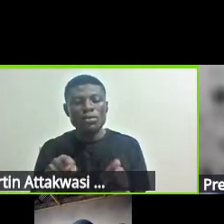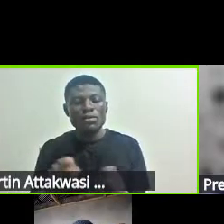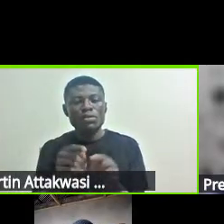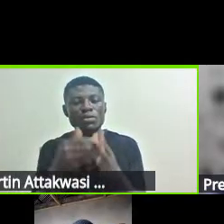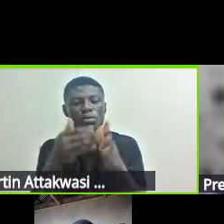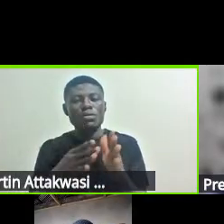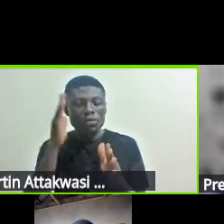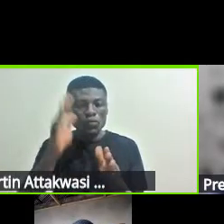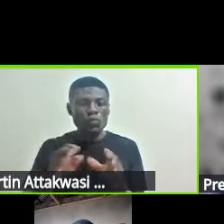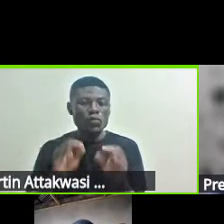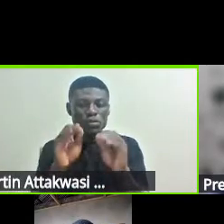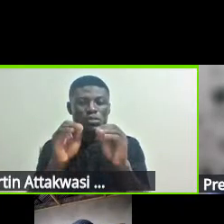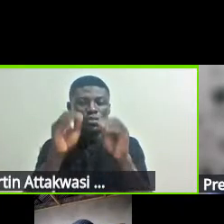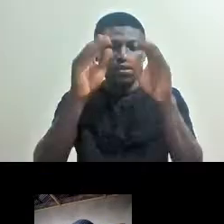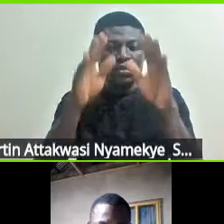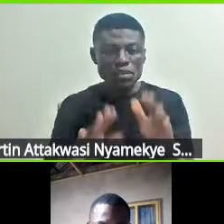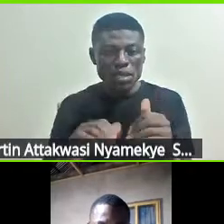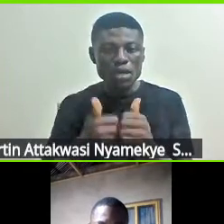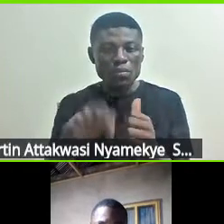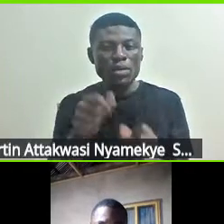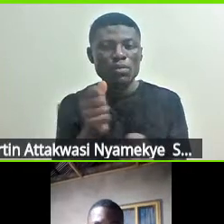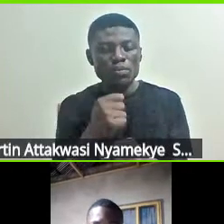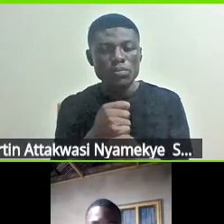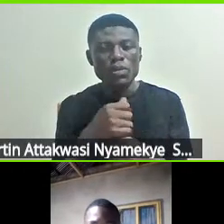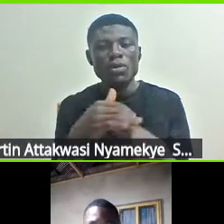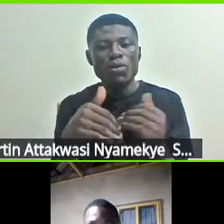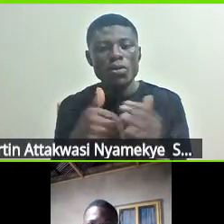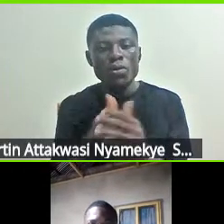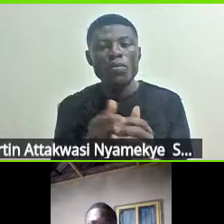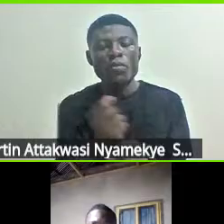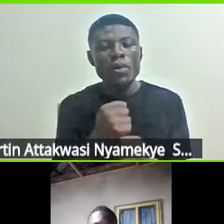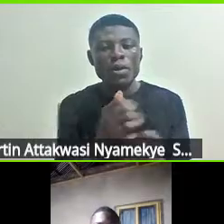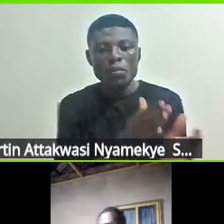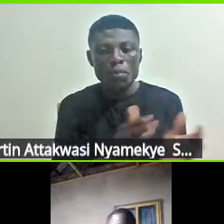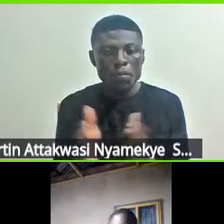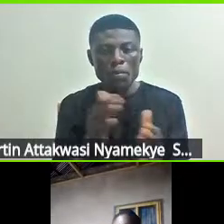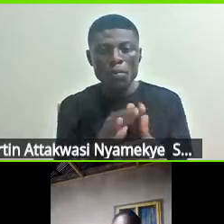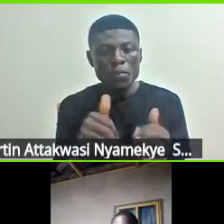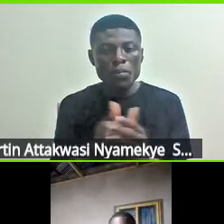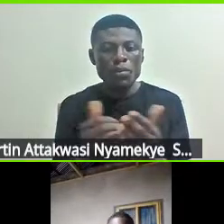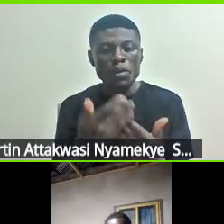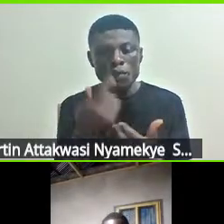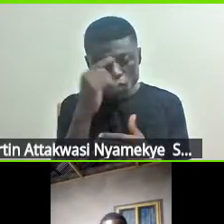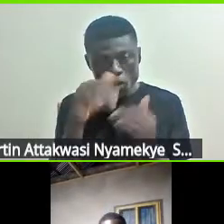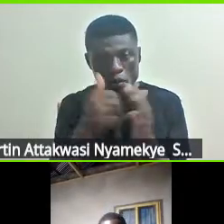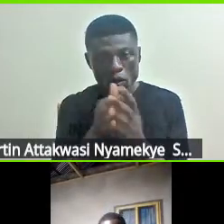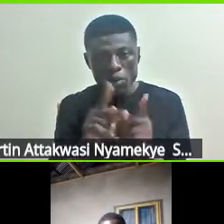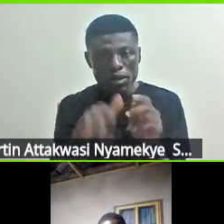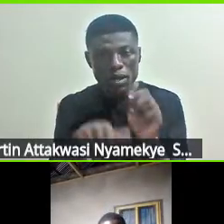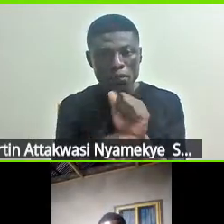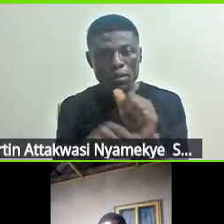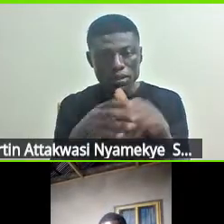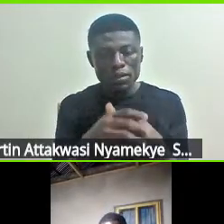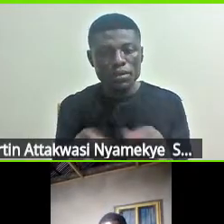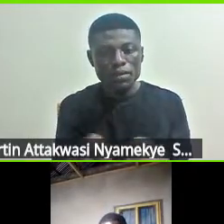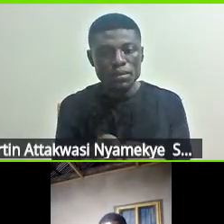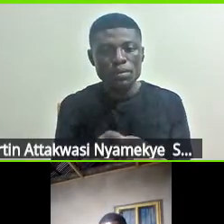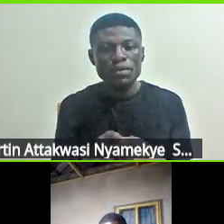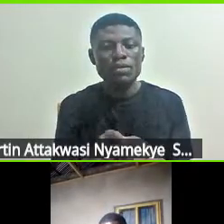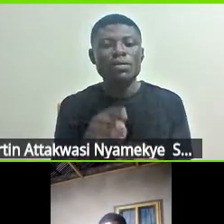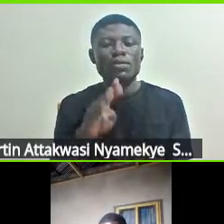her teachers how to navigate this to make planning of lessons easy for them. That is amazing. And Bismarck